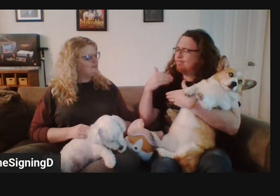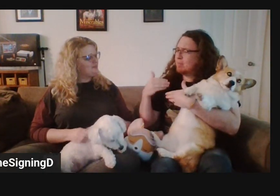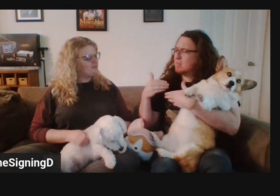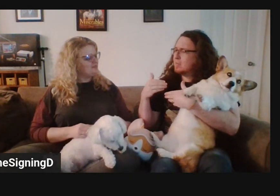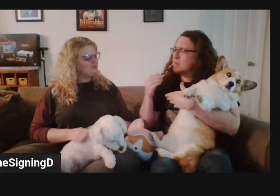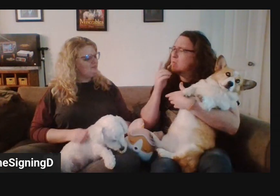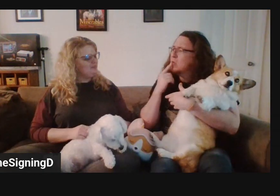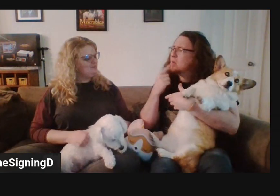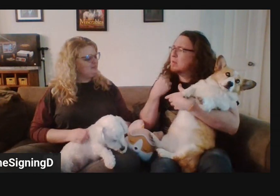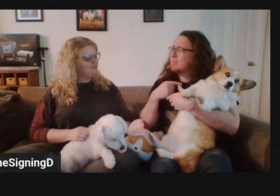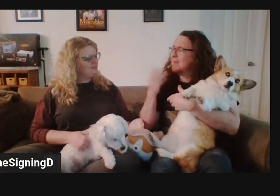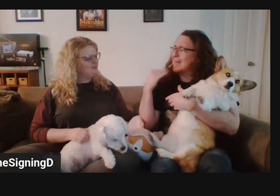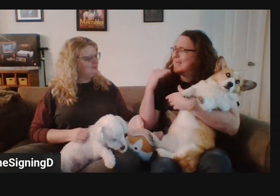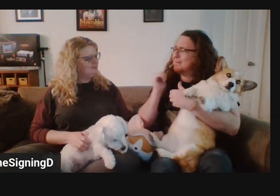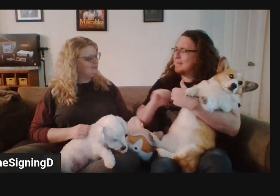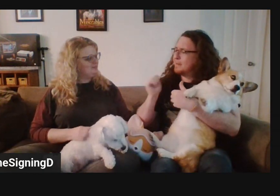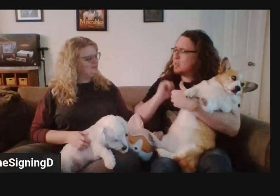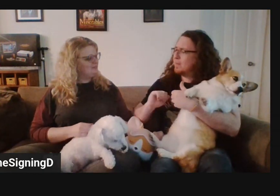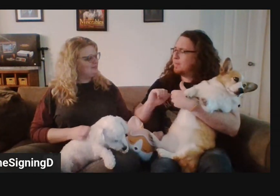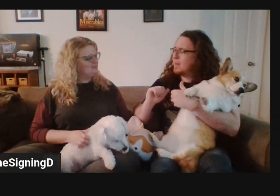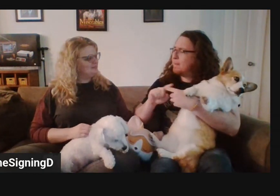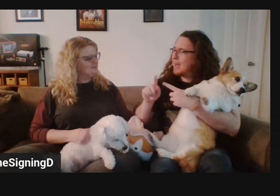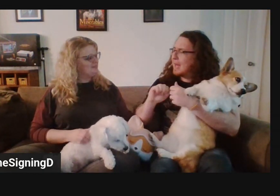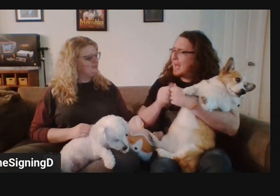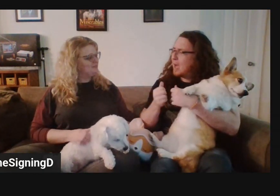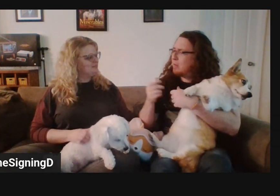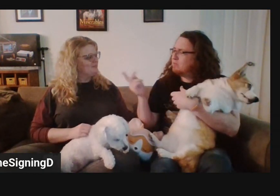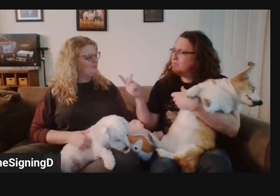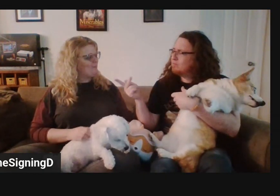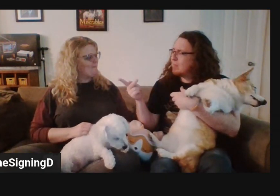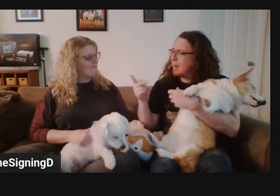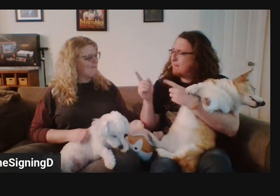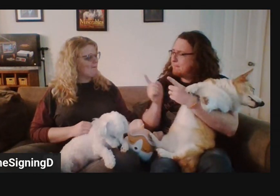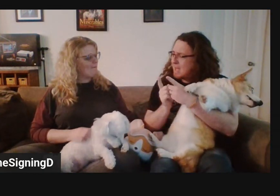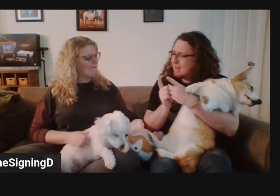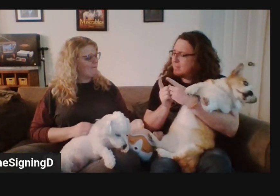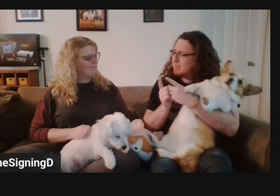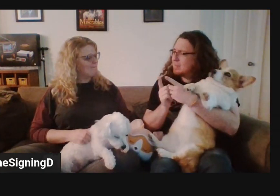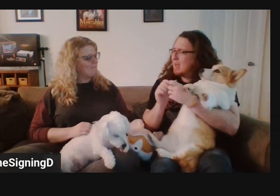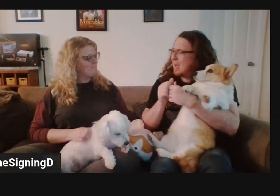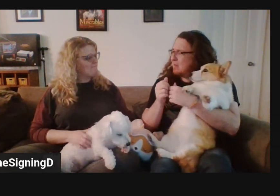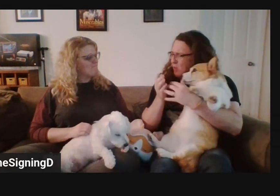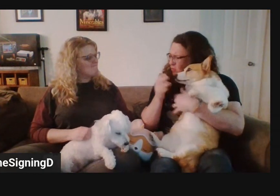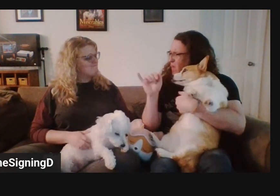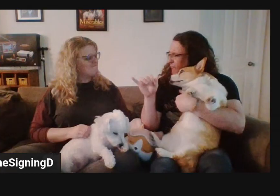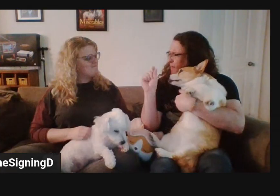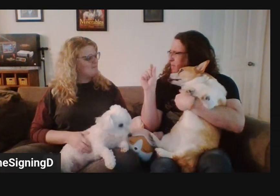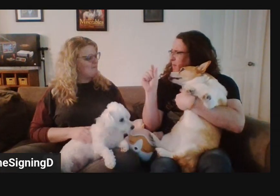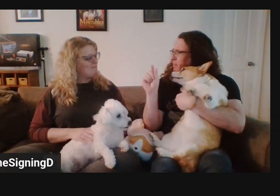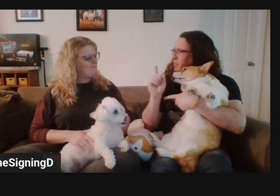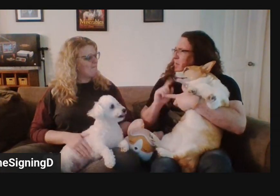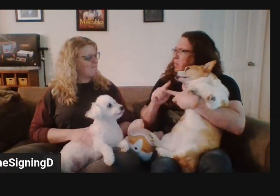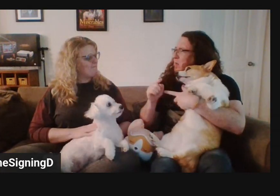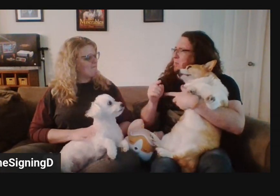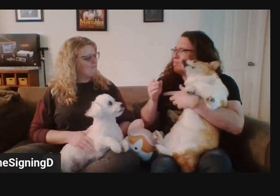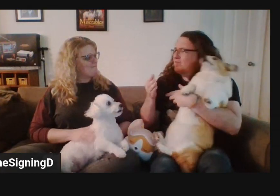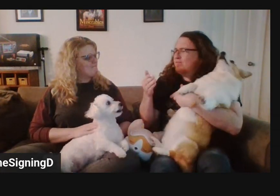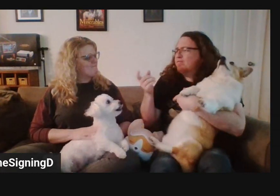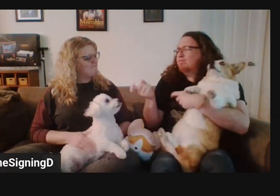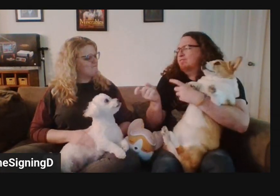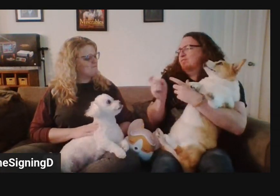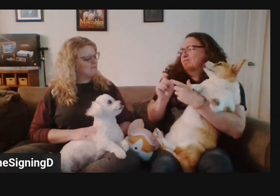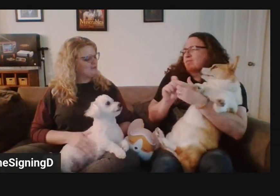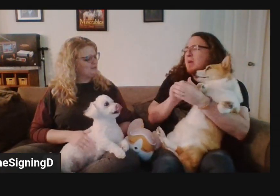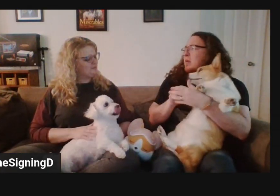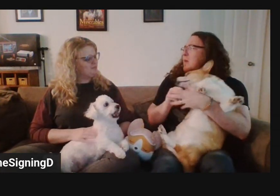You told us on the last episode, but how you and Emily met, kind of go through that a little bit, and then we'll sort of segue into,